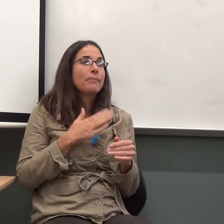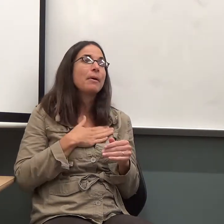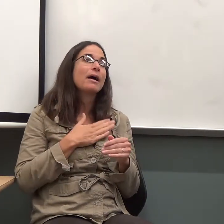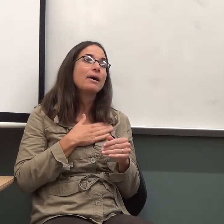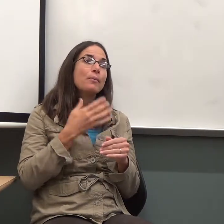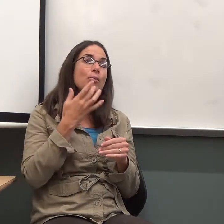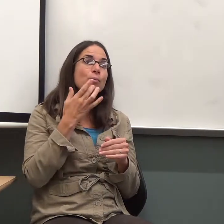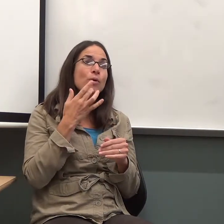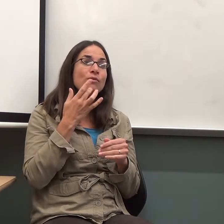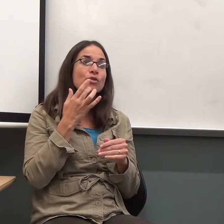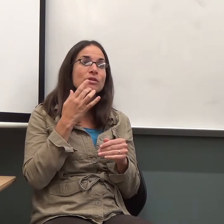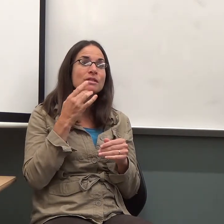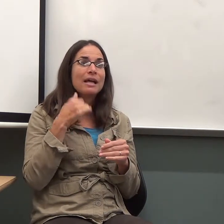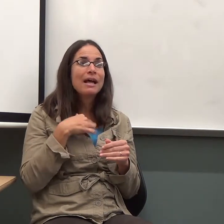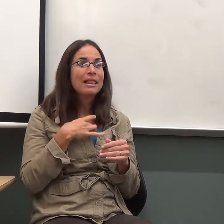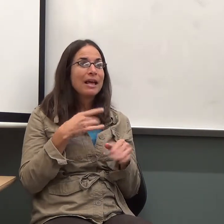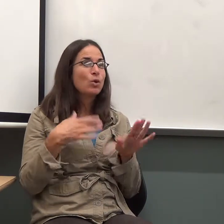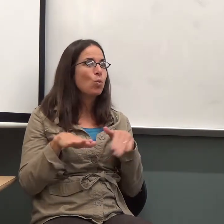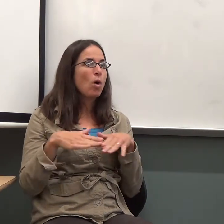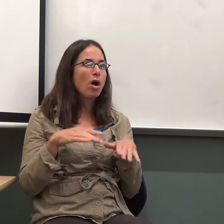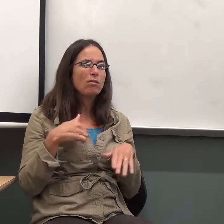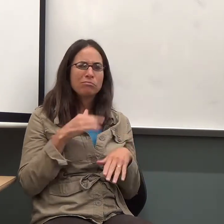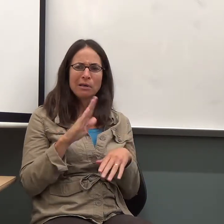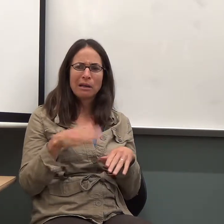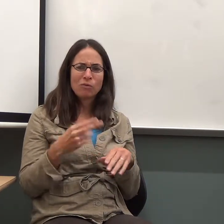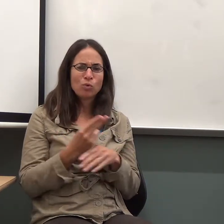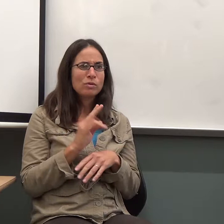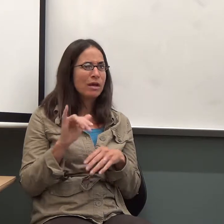scooter. So I'm not going to use this, so it's not me you're talking to.